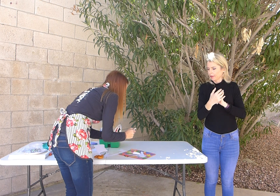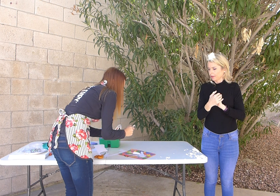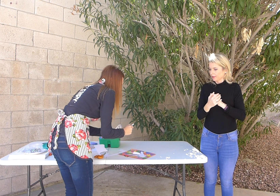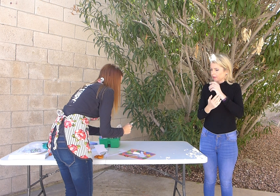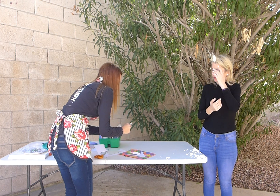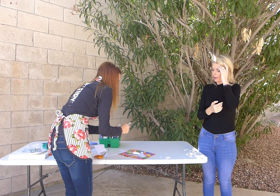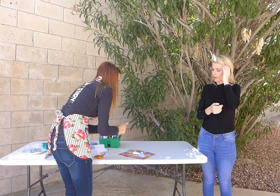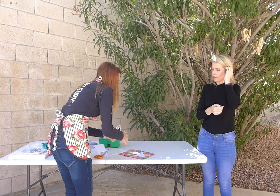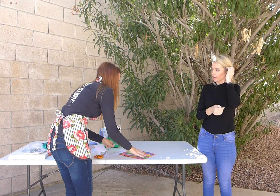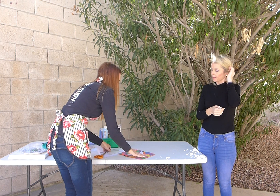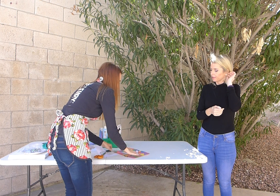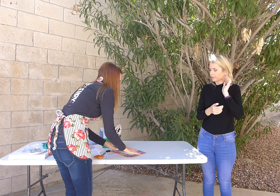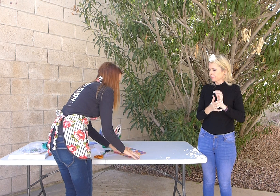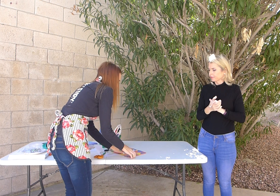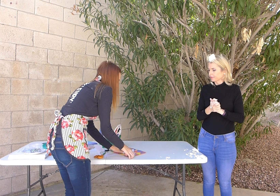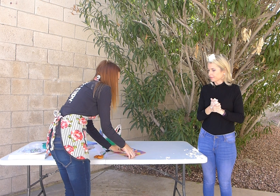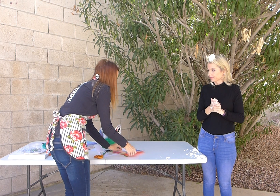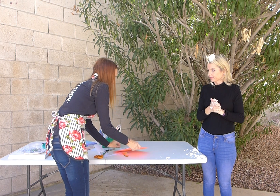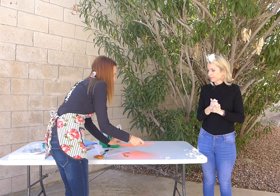back up.